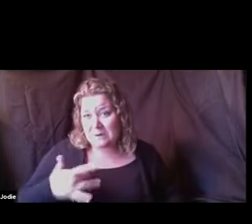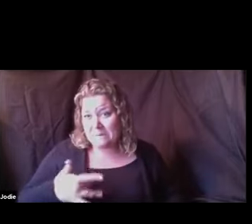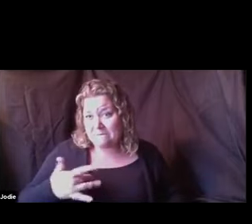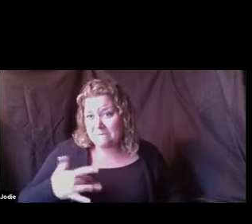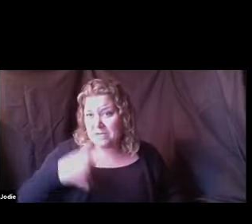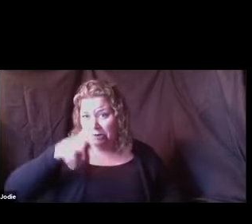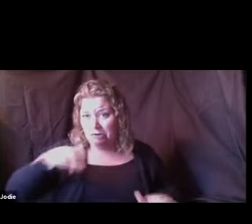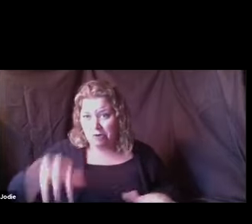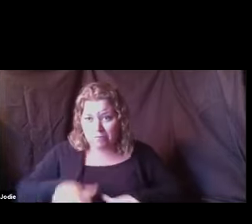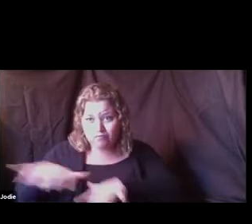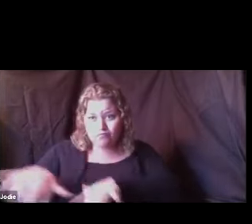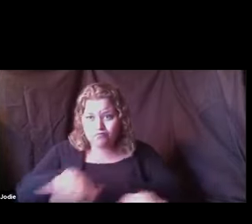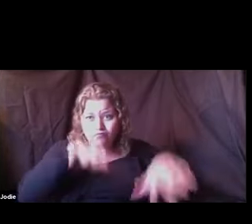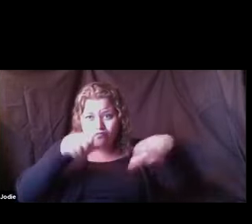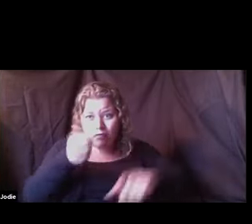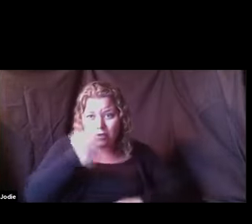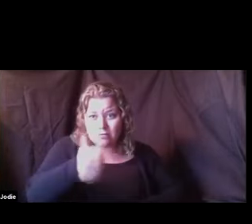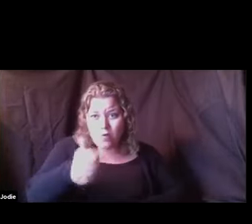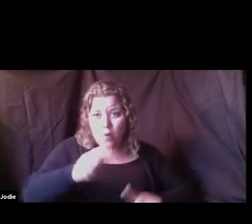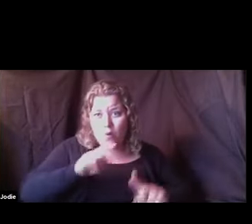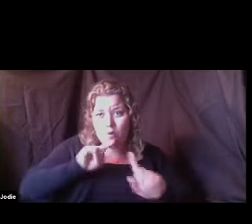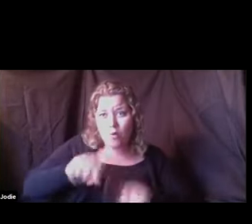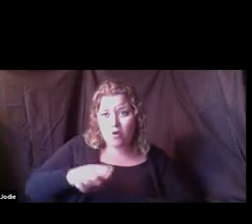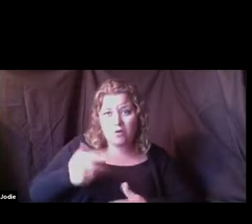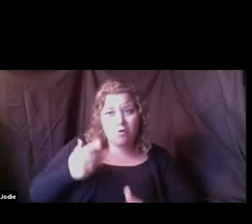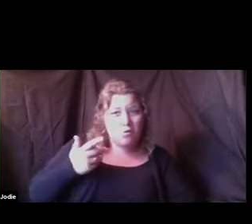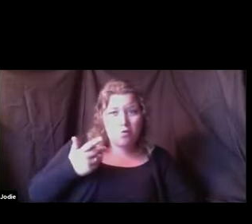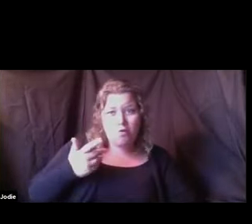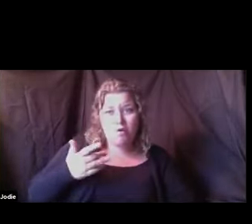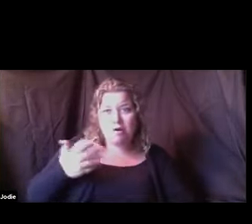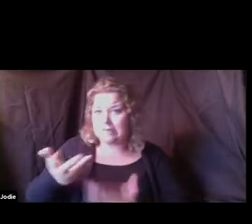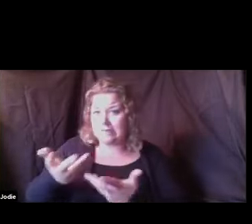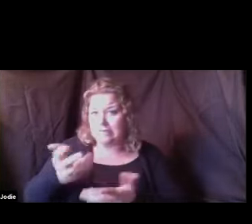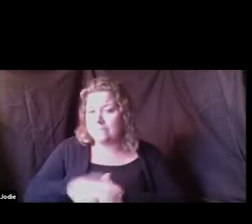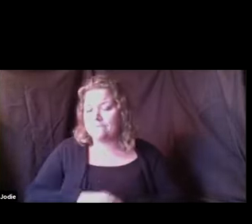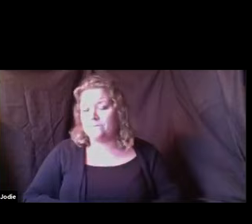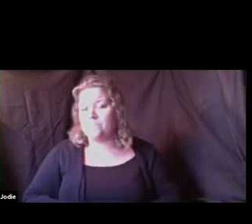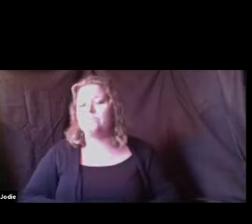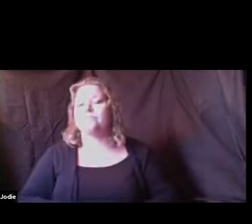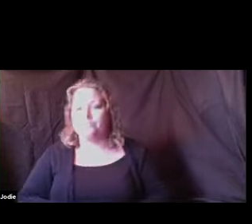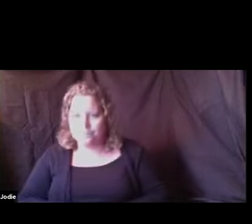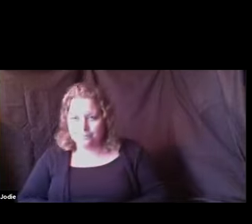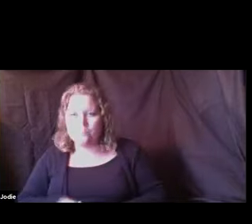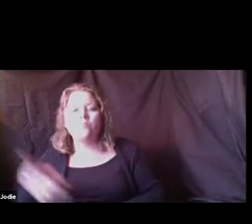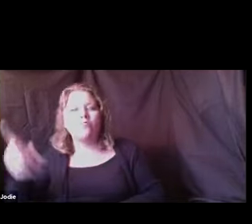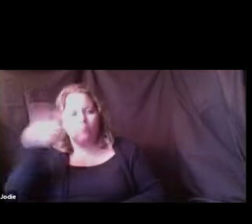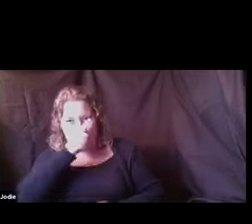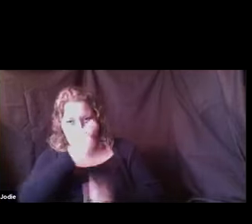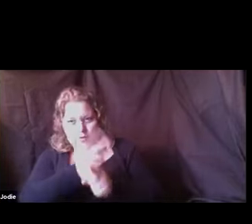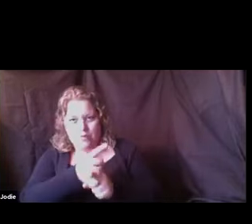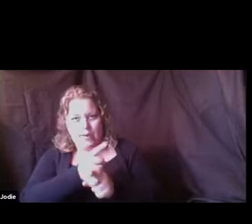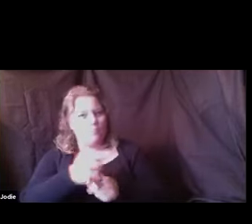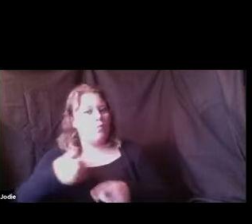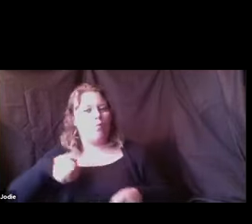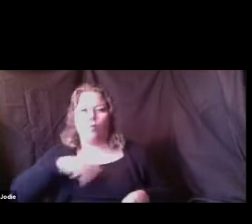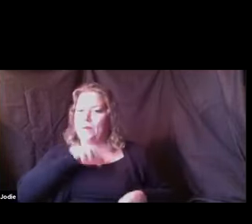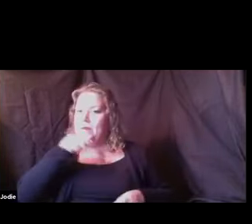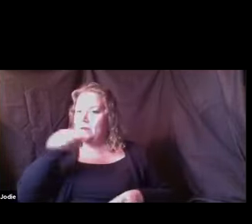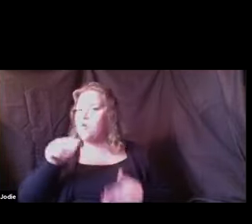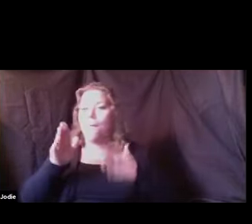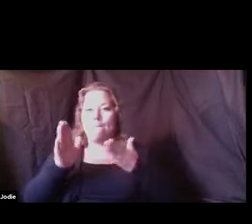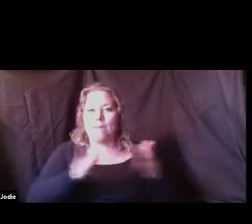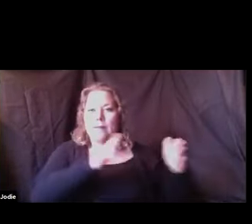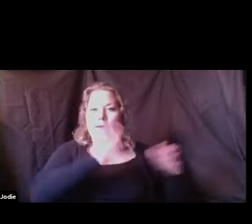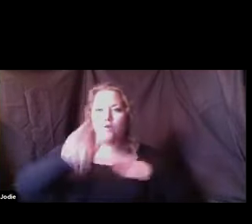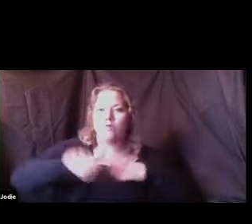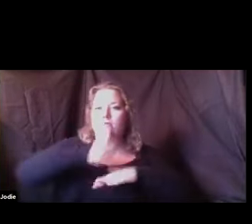order? Yeah, Haley, thank you for that question. Correct. We do not intend to enforce an order at